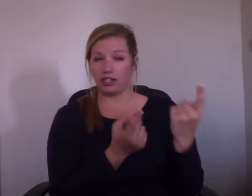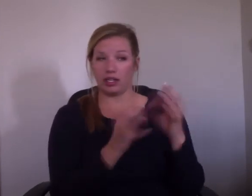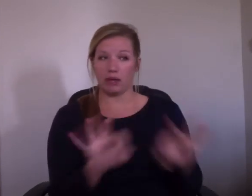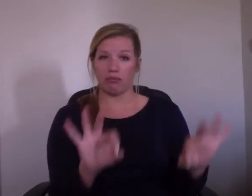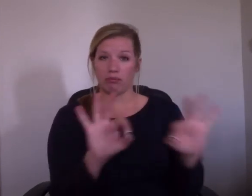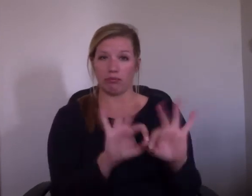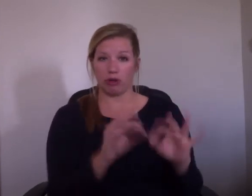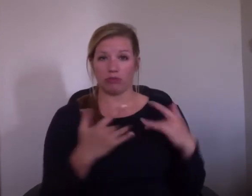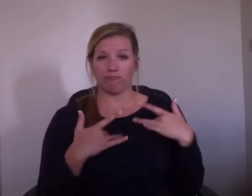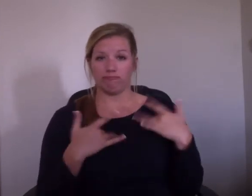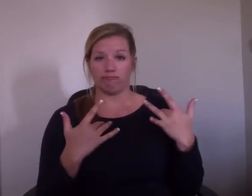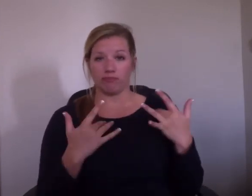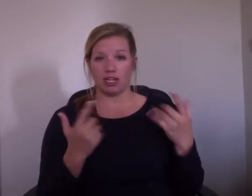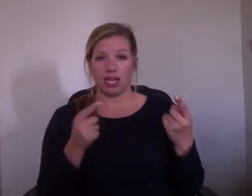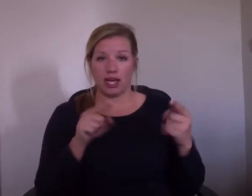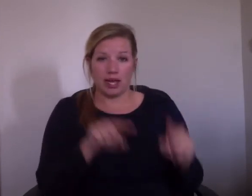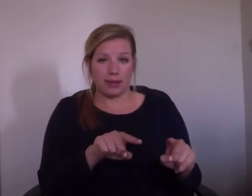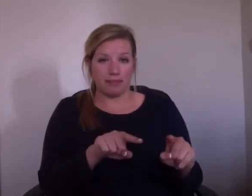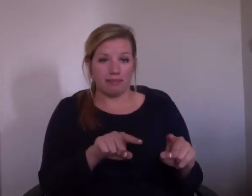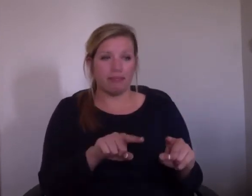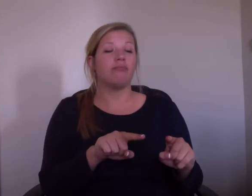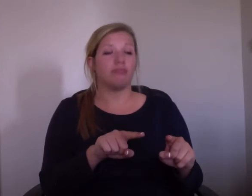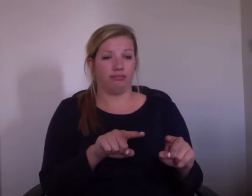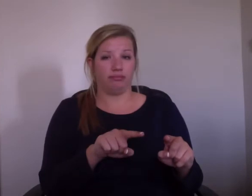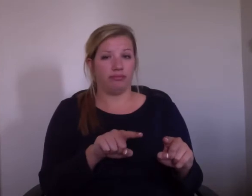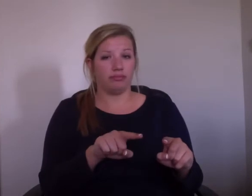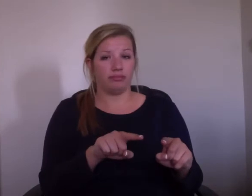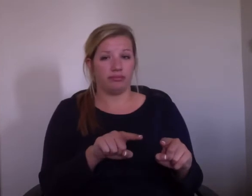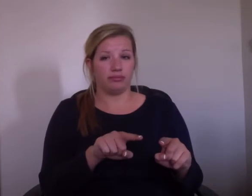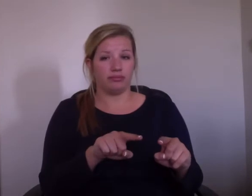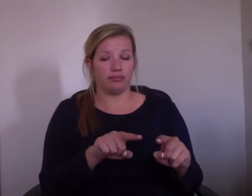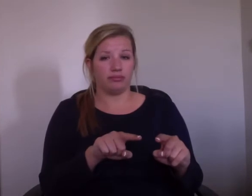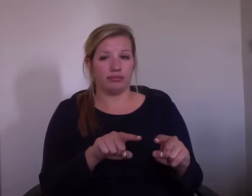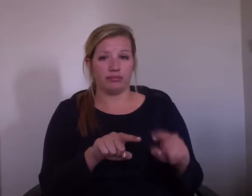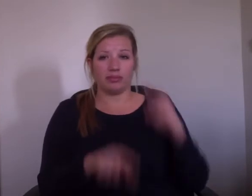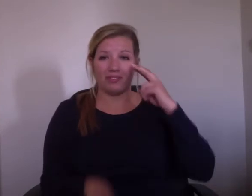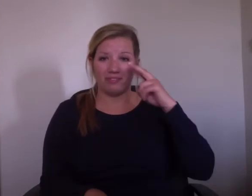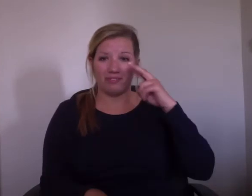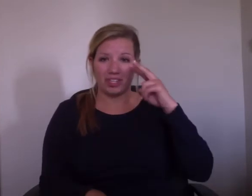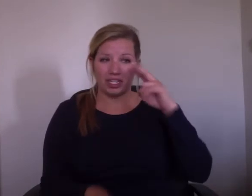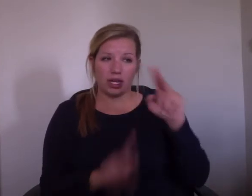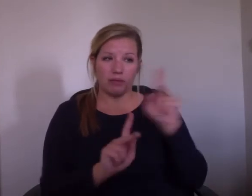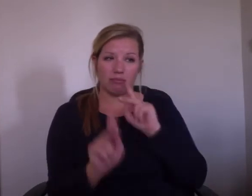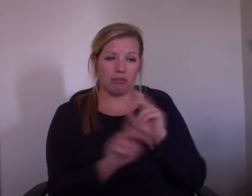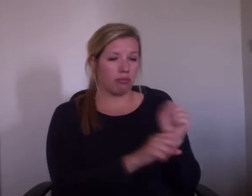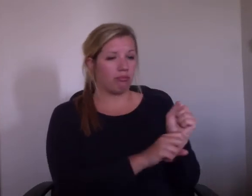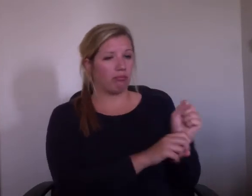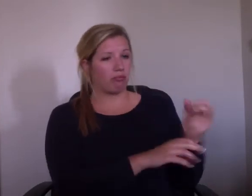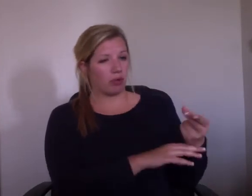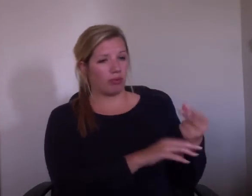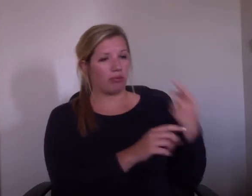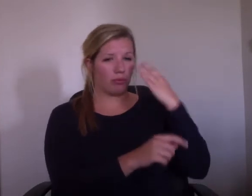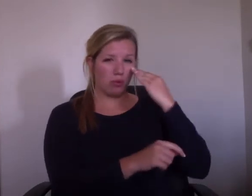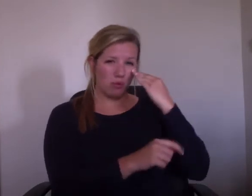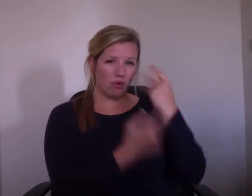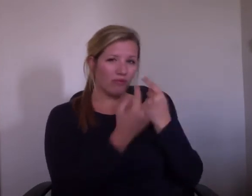where the Vietnamese were significantly defeated in a famous battle